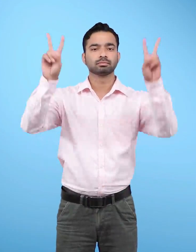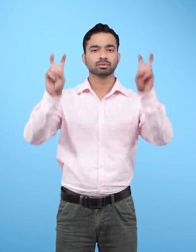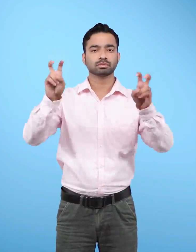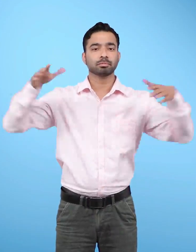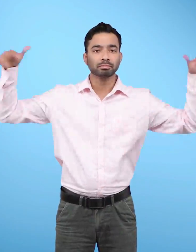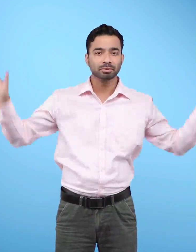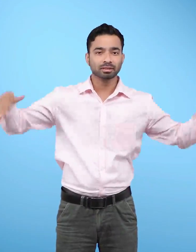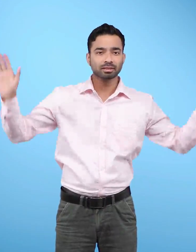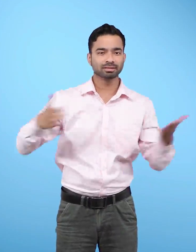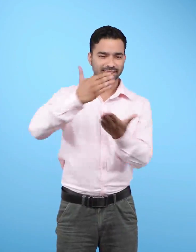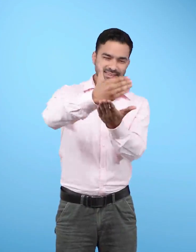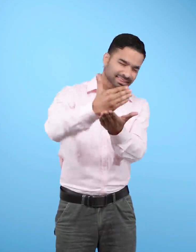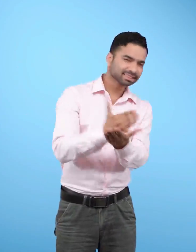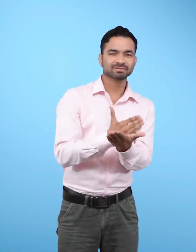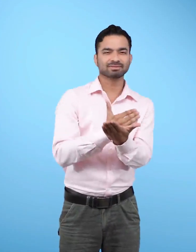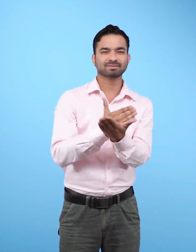Save the birds.